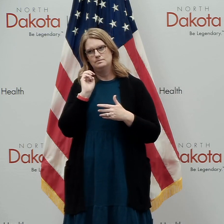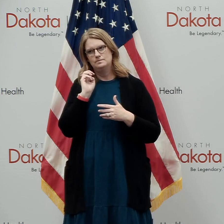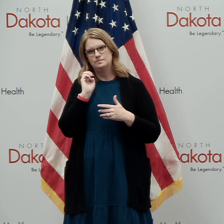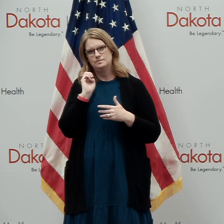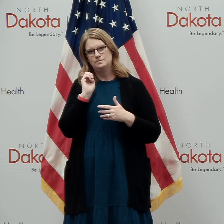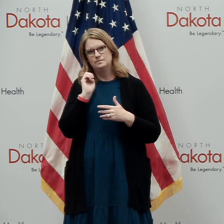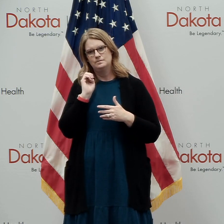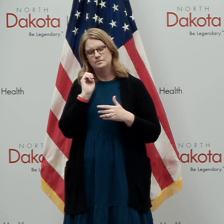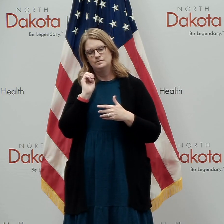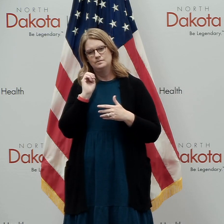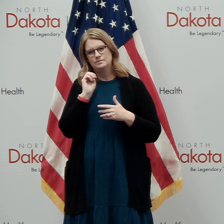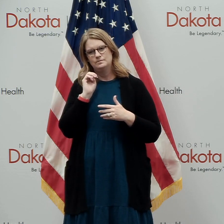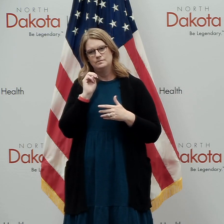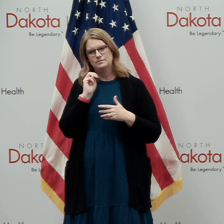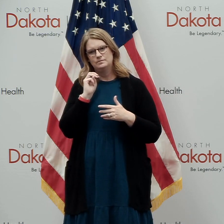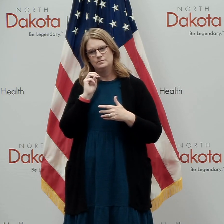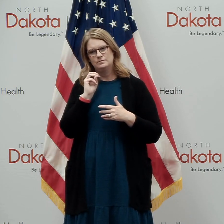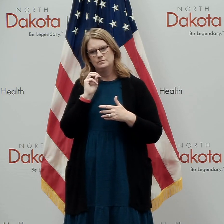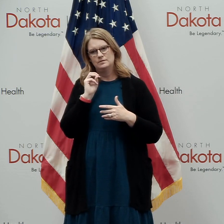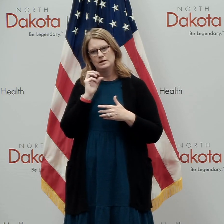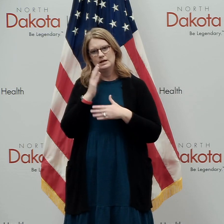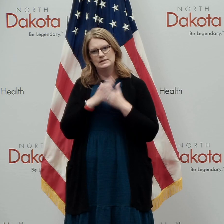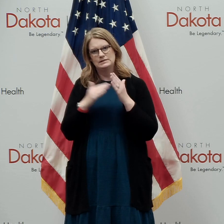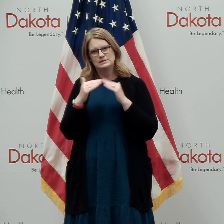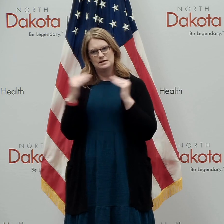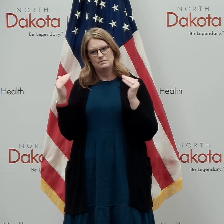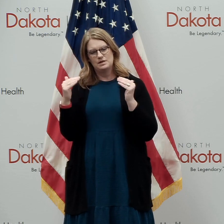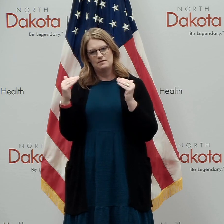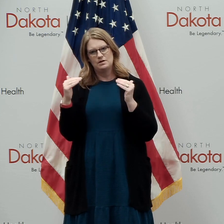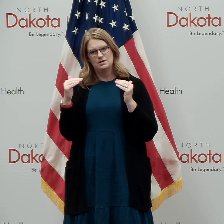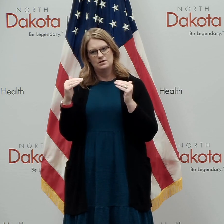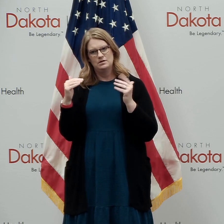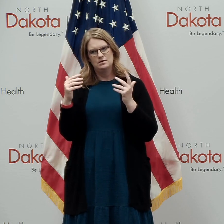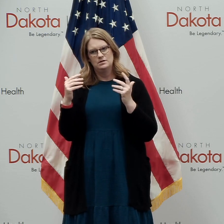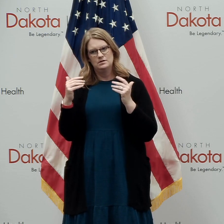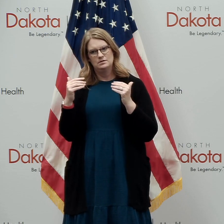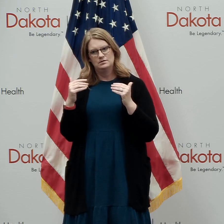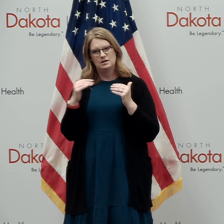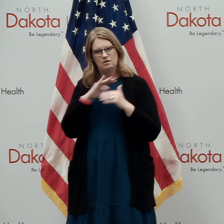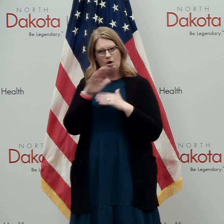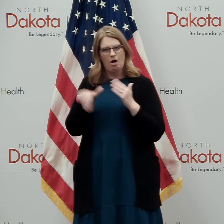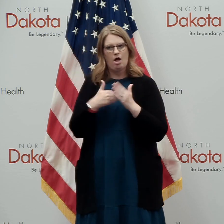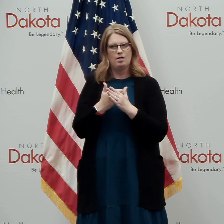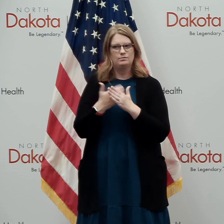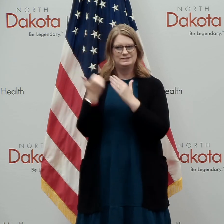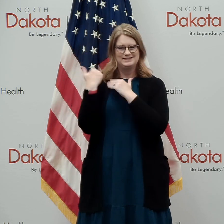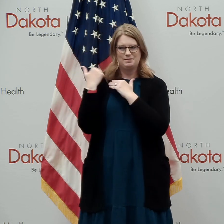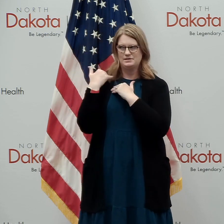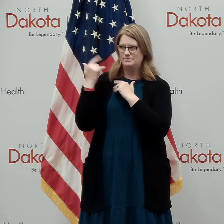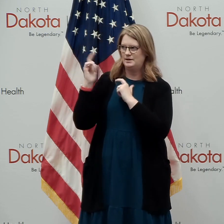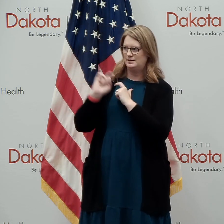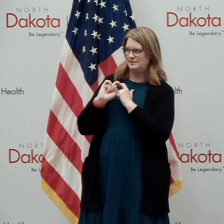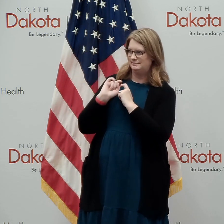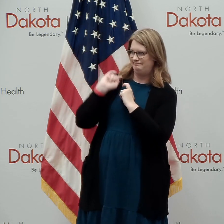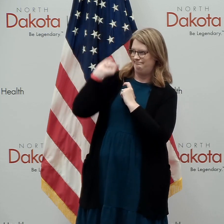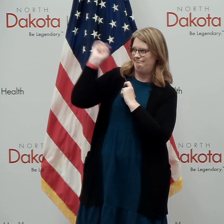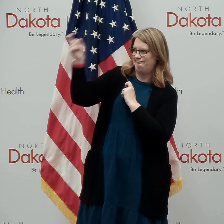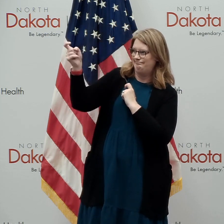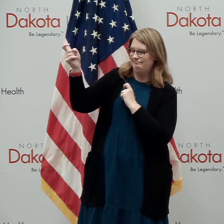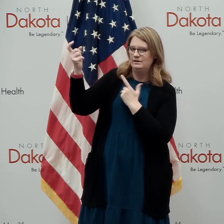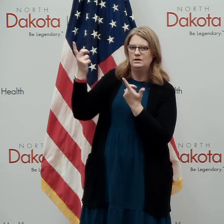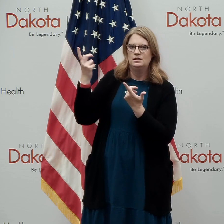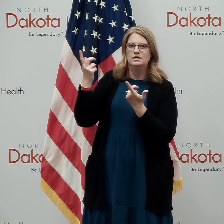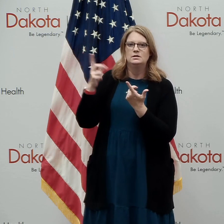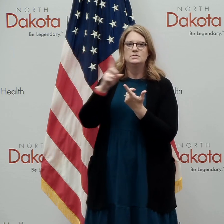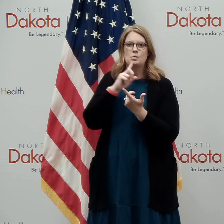at some level, elected leaders, all the responsibility rolls up to an elected leader to balance all of the